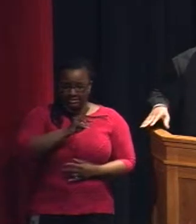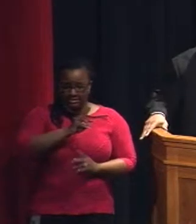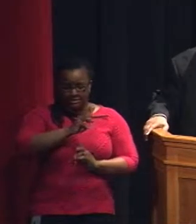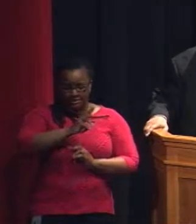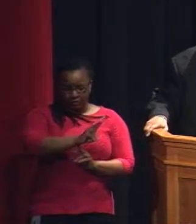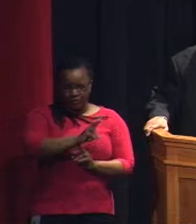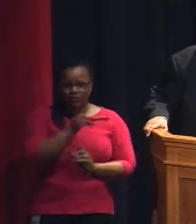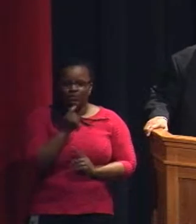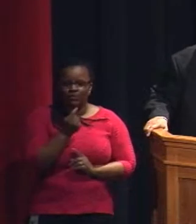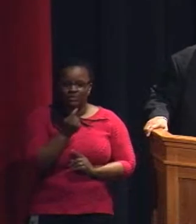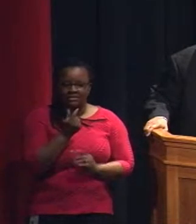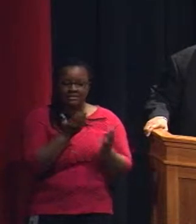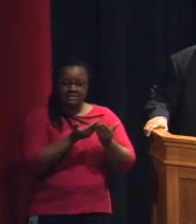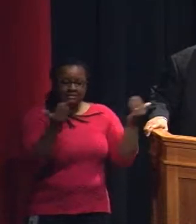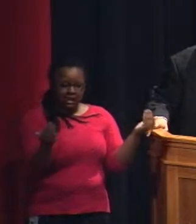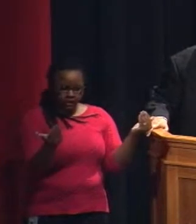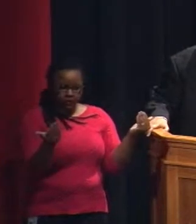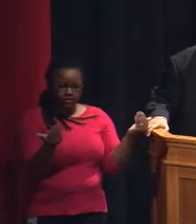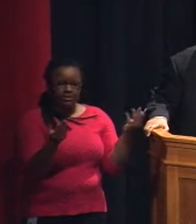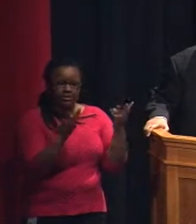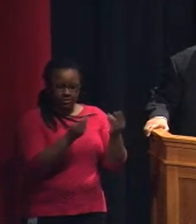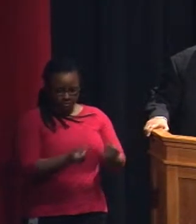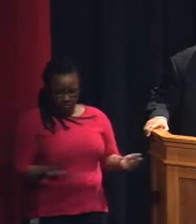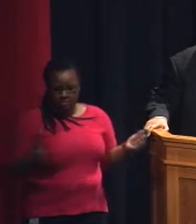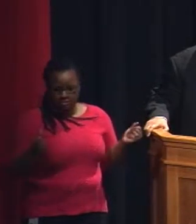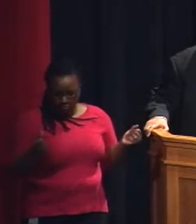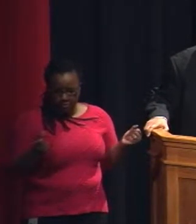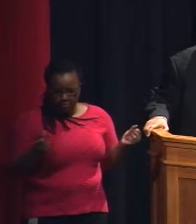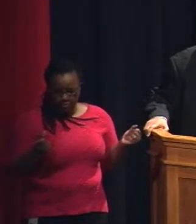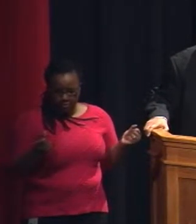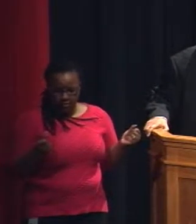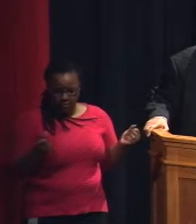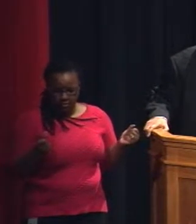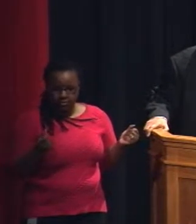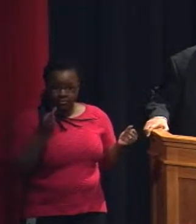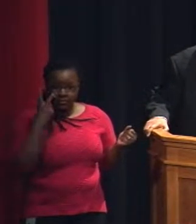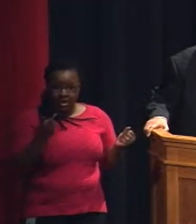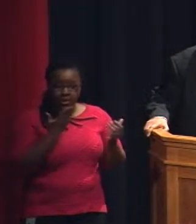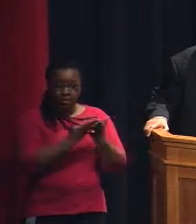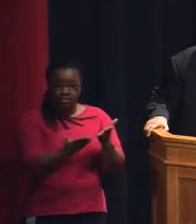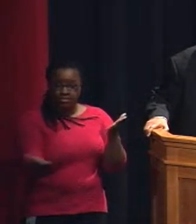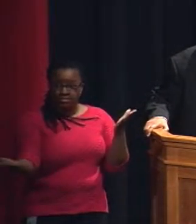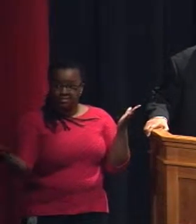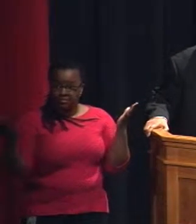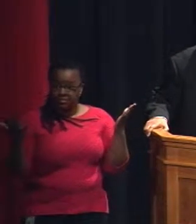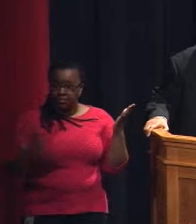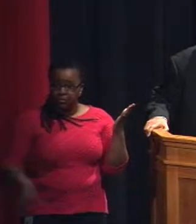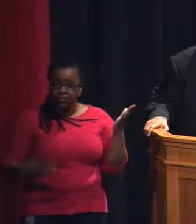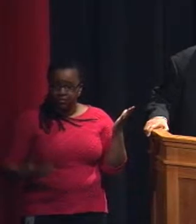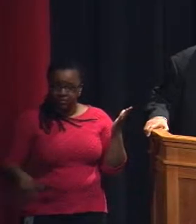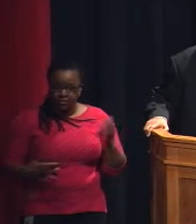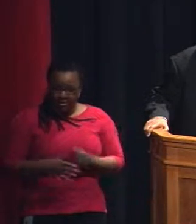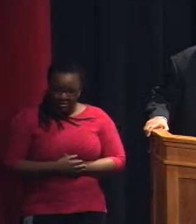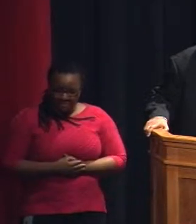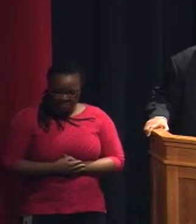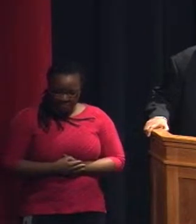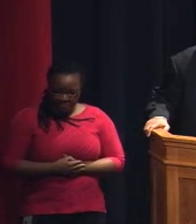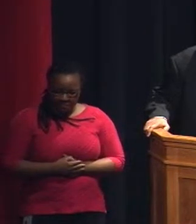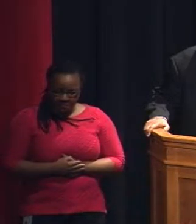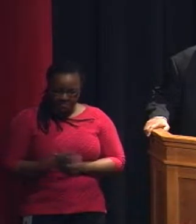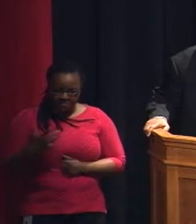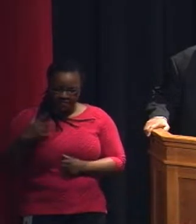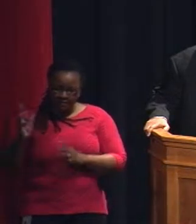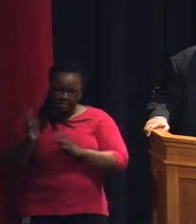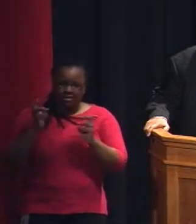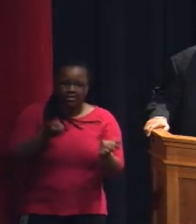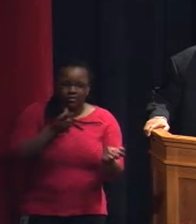out at you in the audience this morning, I have to echo the words